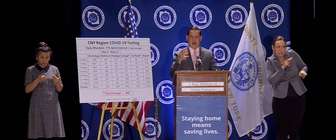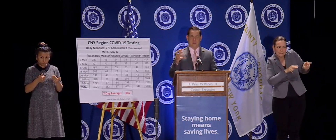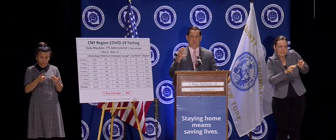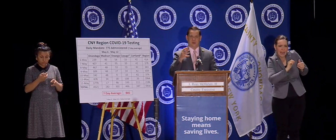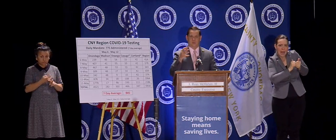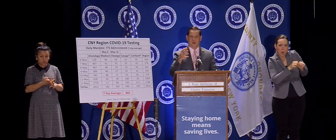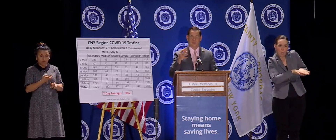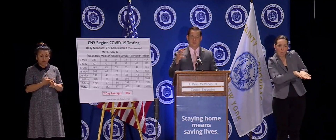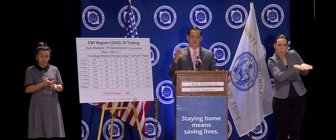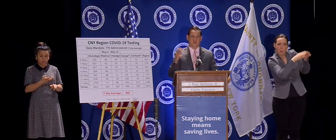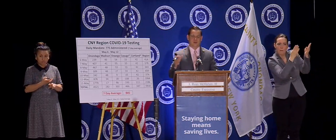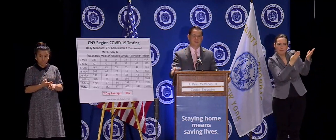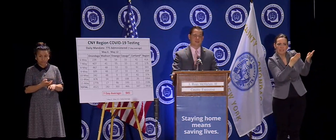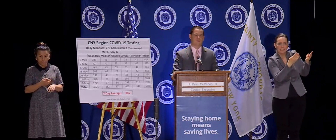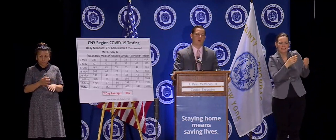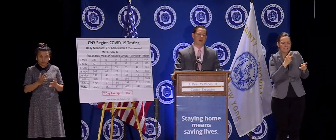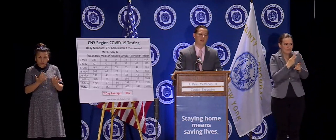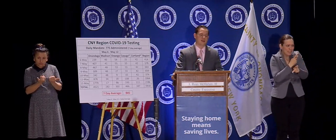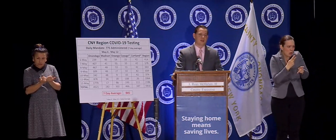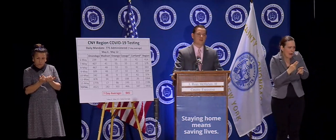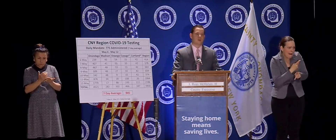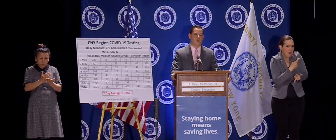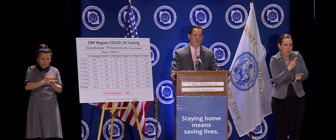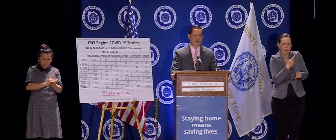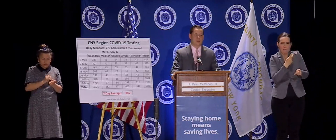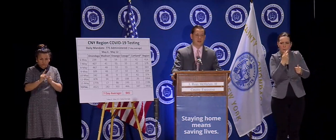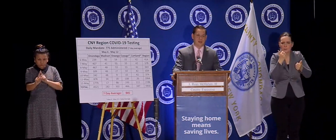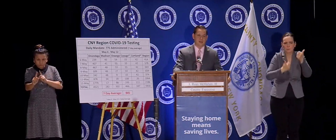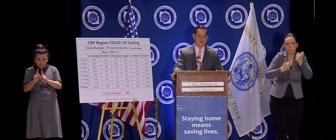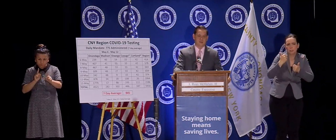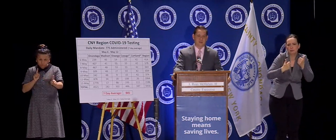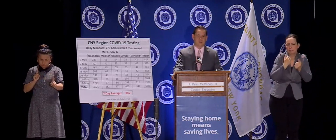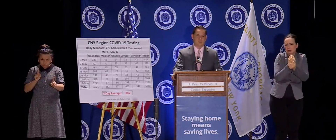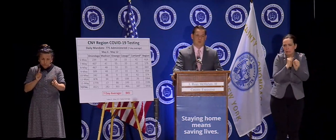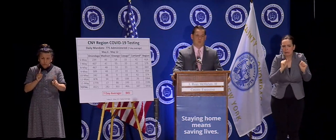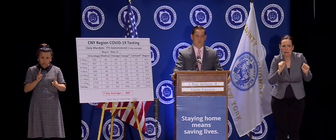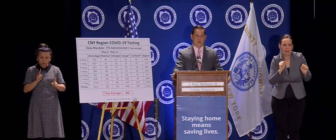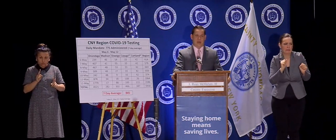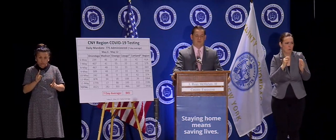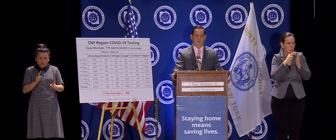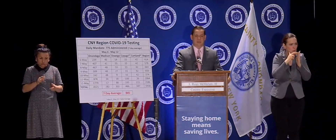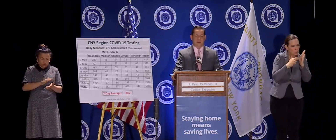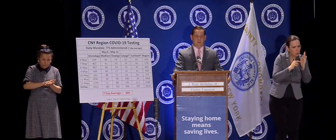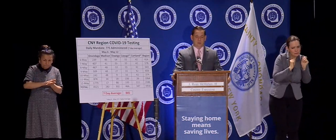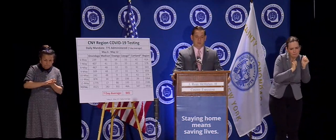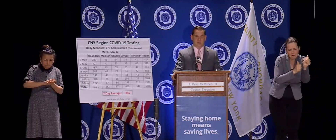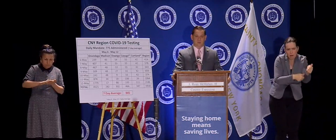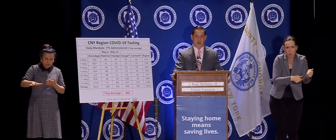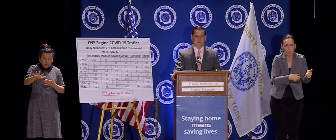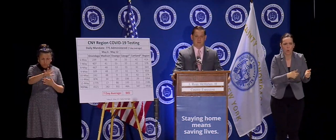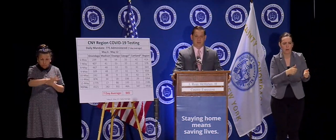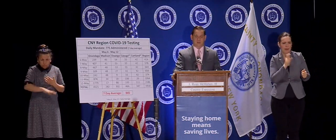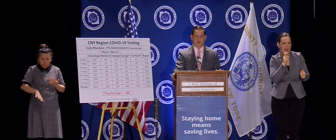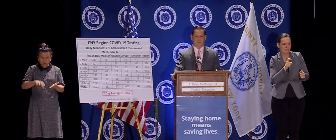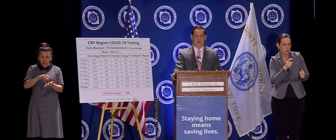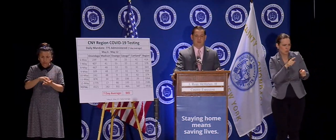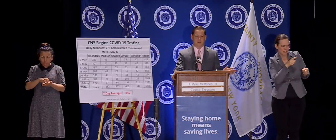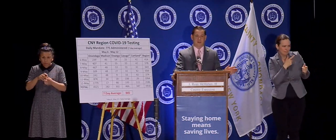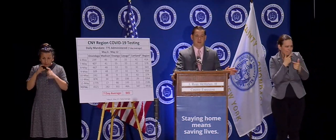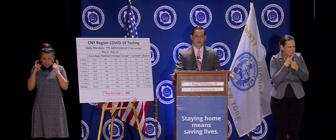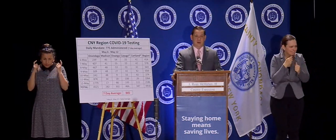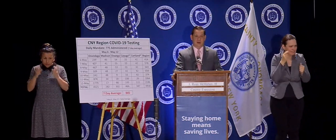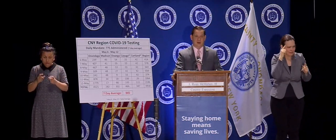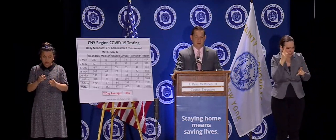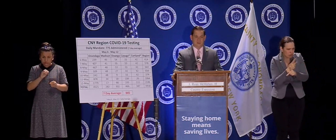how you operate with, and you can do it in a safe way. So we have to be nimble, and we have to be able to